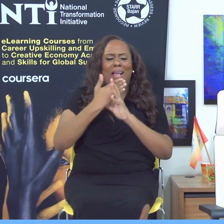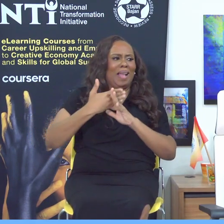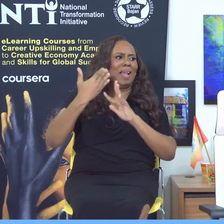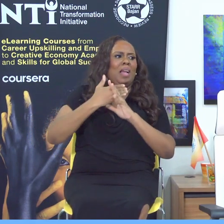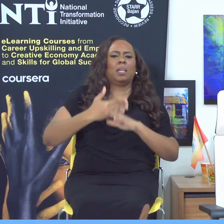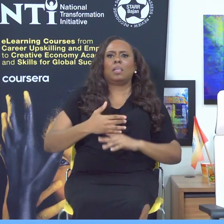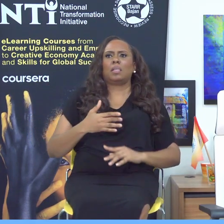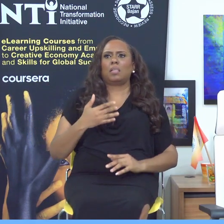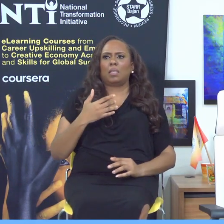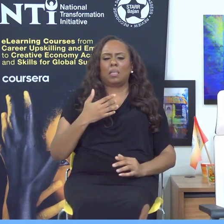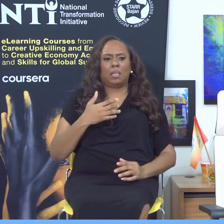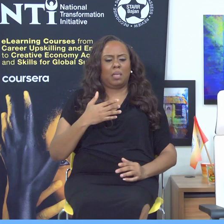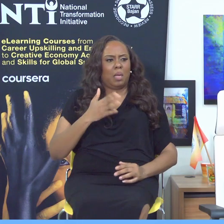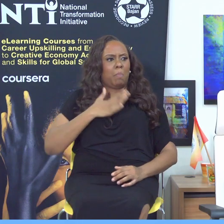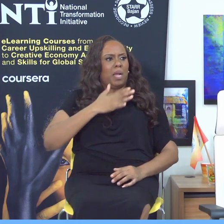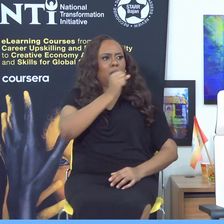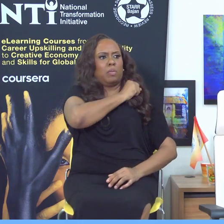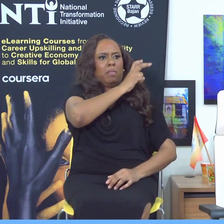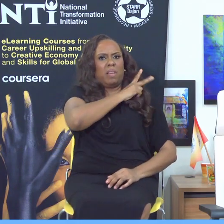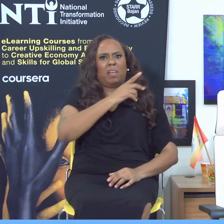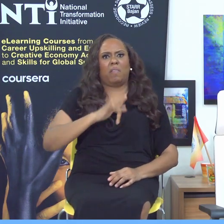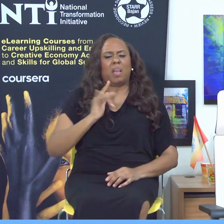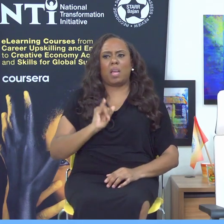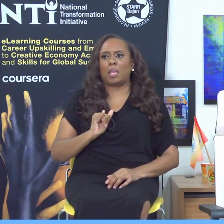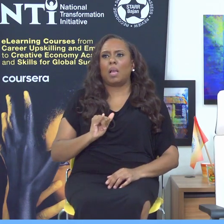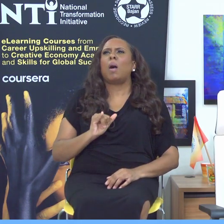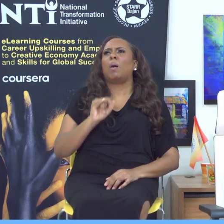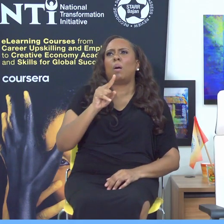why I can't be in her face.